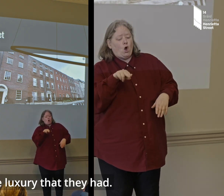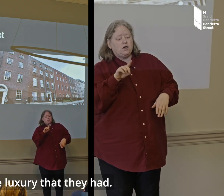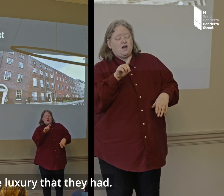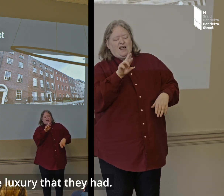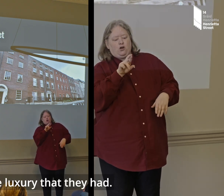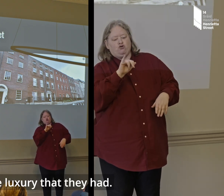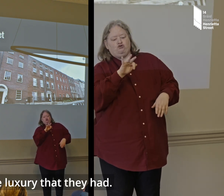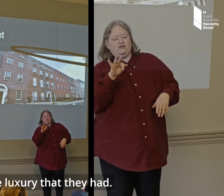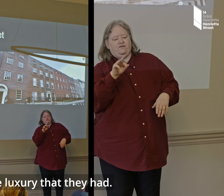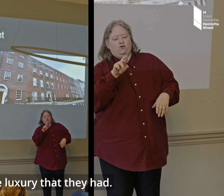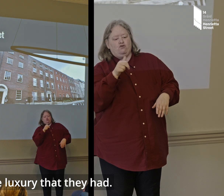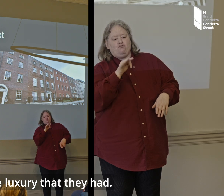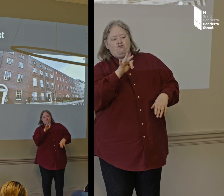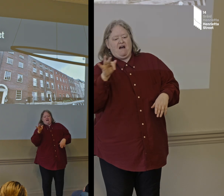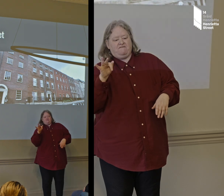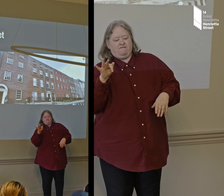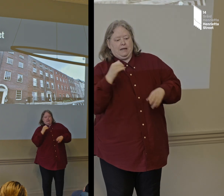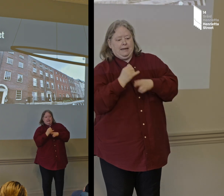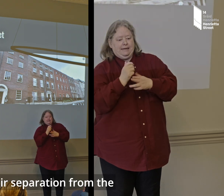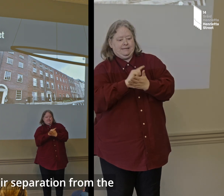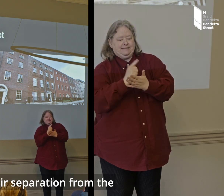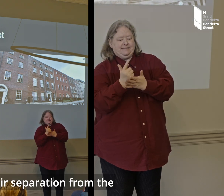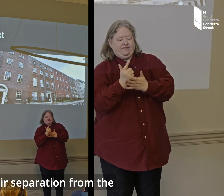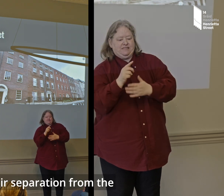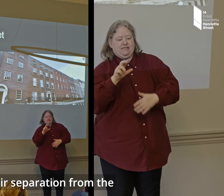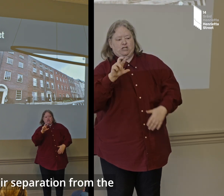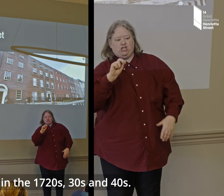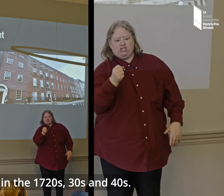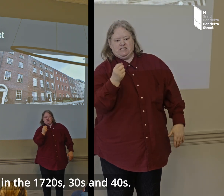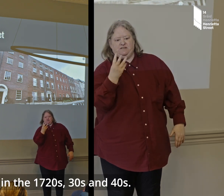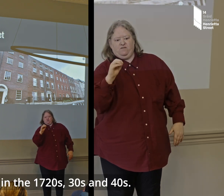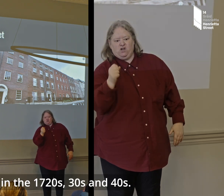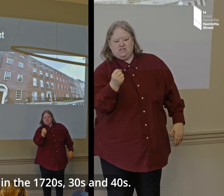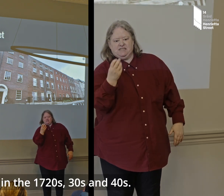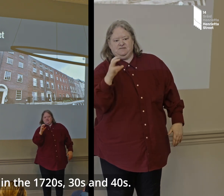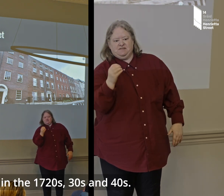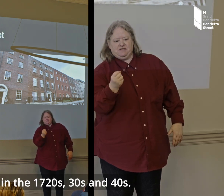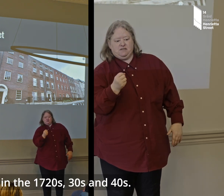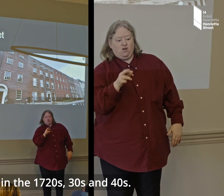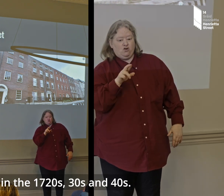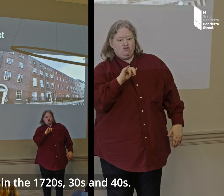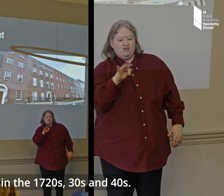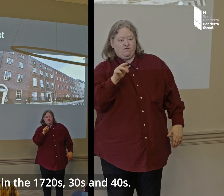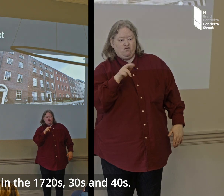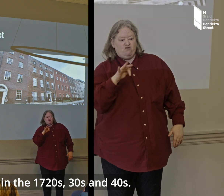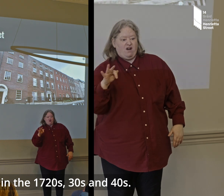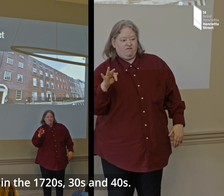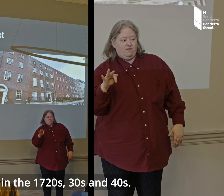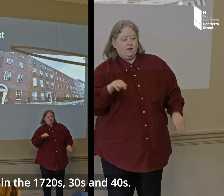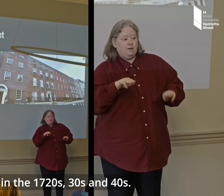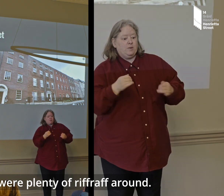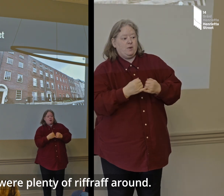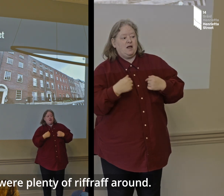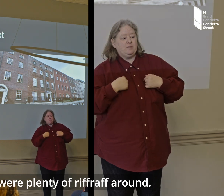The luxury that they had, their separation from the riffraff in the 1720s, 30s